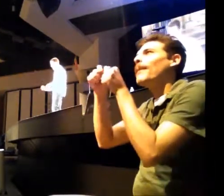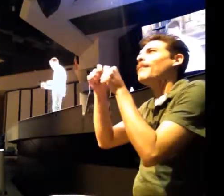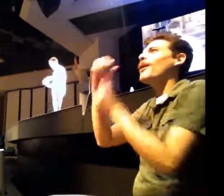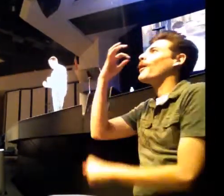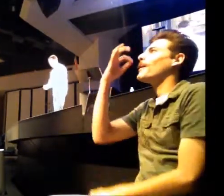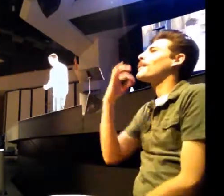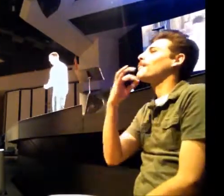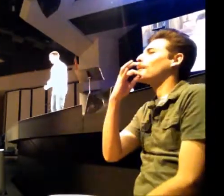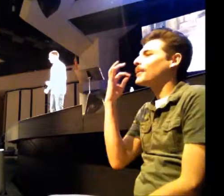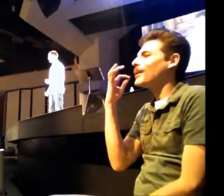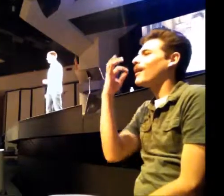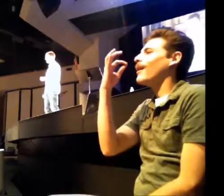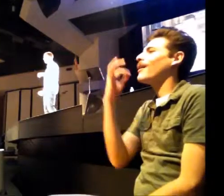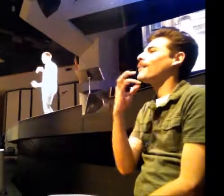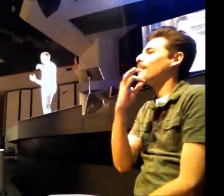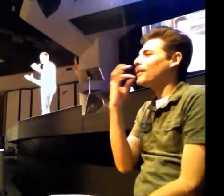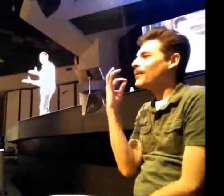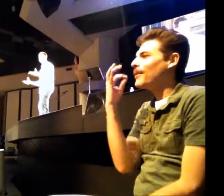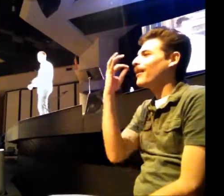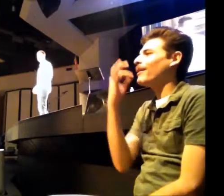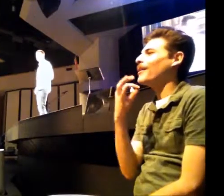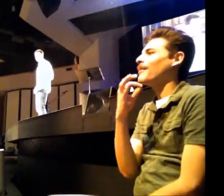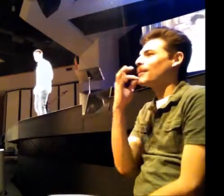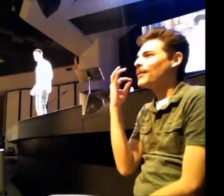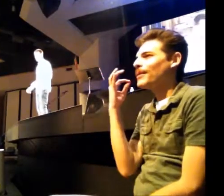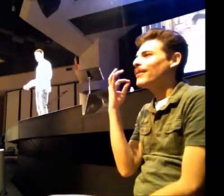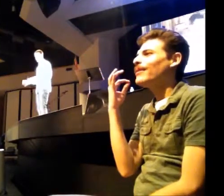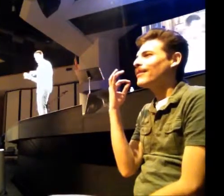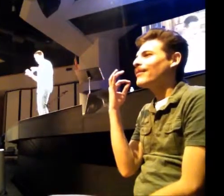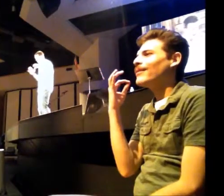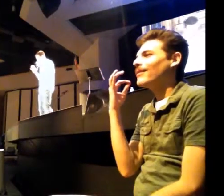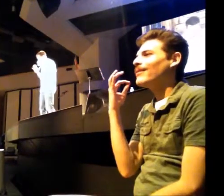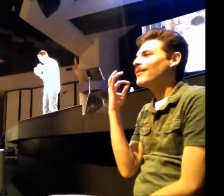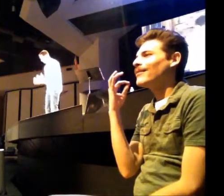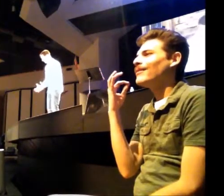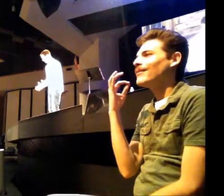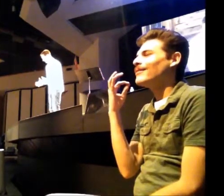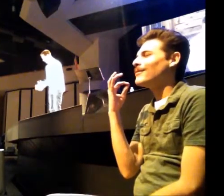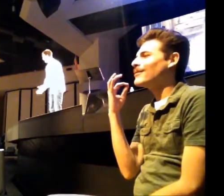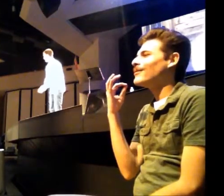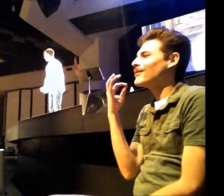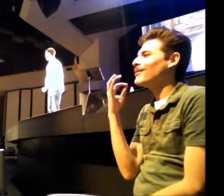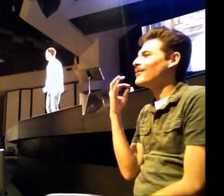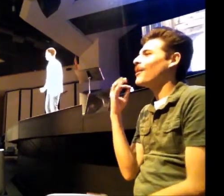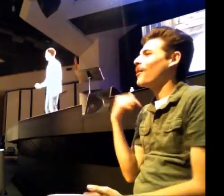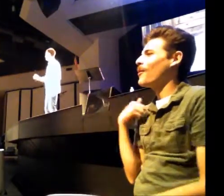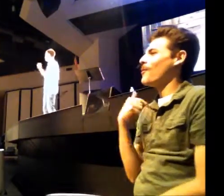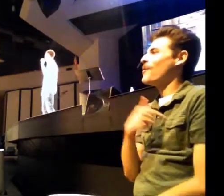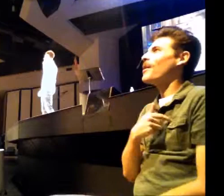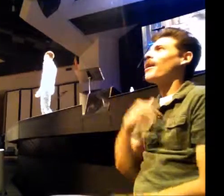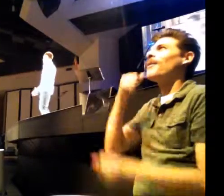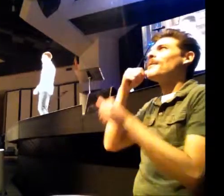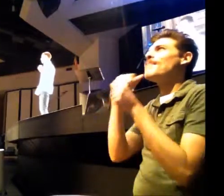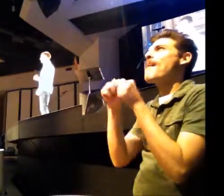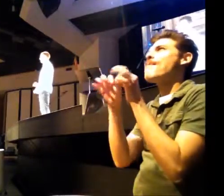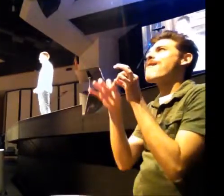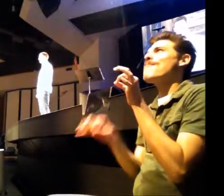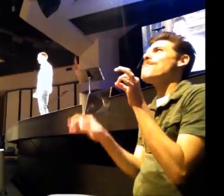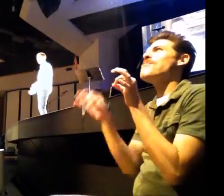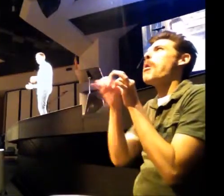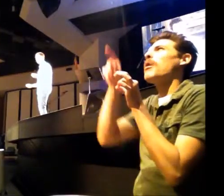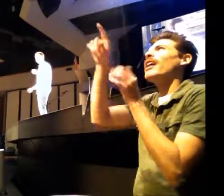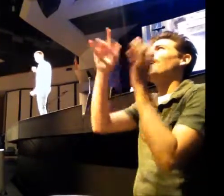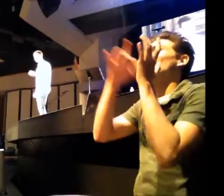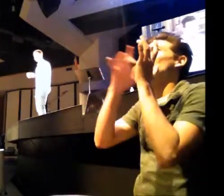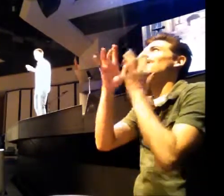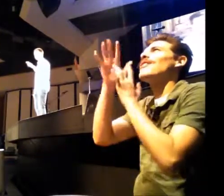things that they discovered about themselves and hopefully we can discover about ourselves that show us this great significance of all that Jesus has